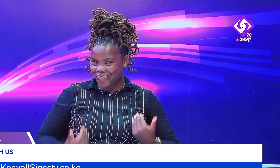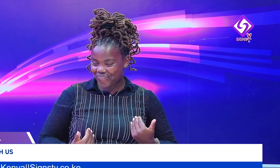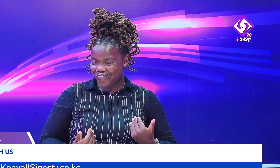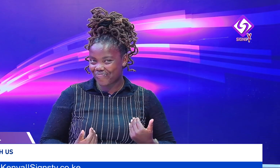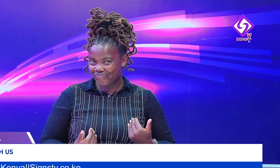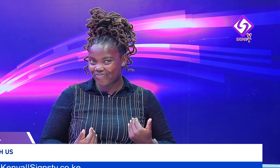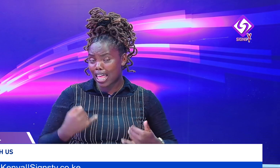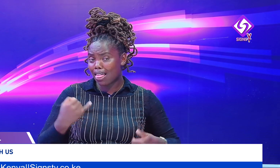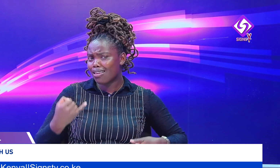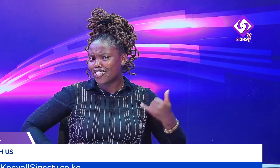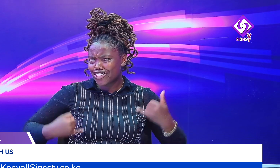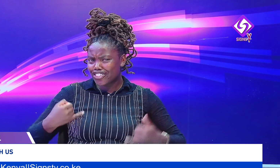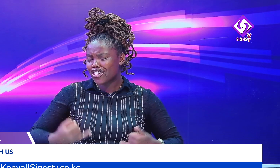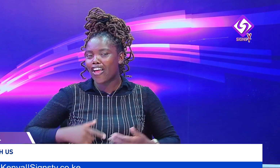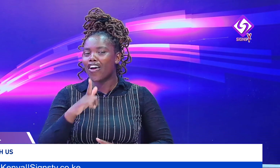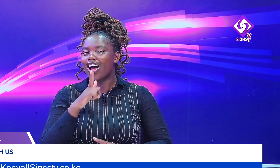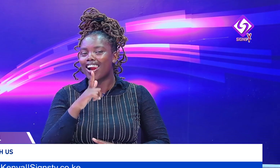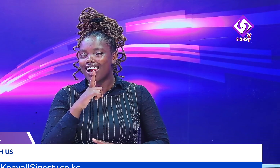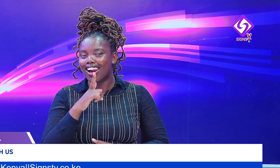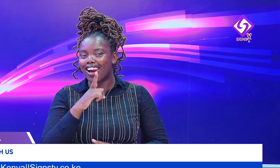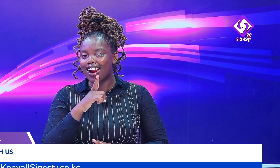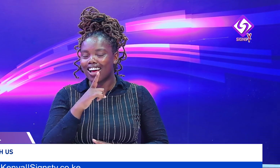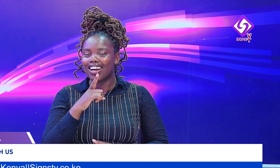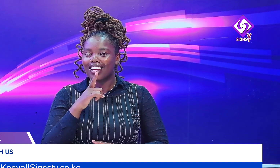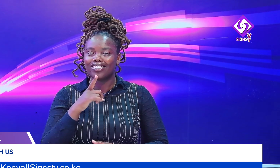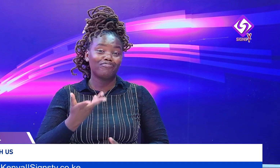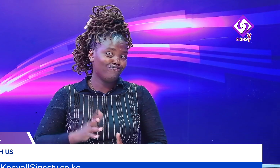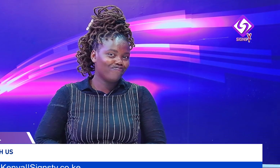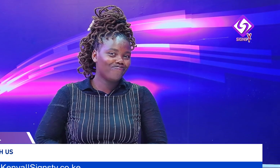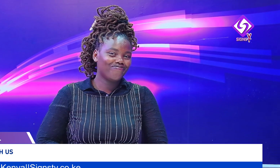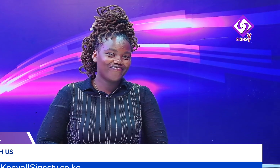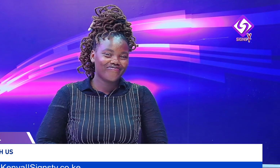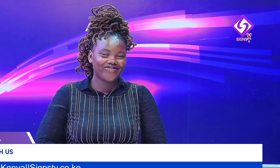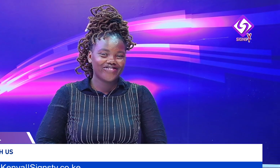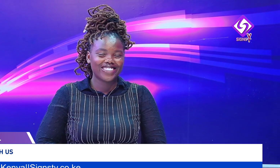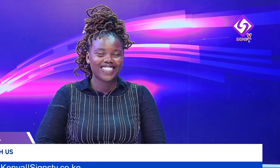Join me on our subsequent meeting for our 4 p.m. brief news. Enjoy your lunch and bye-bye.